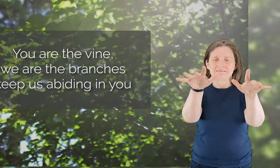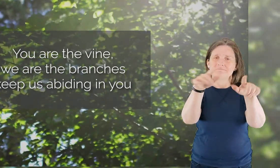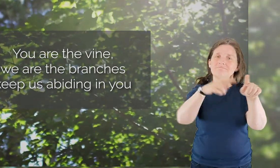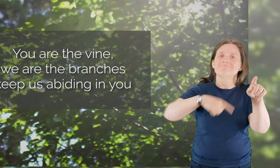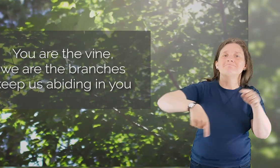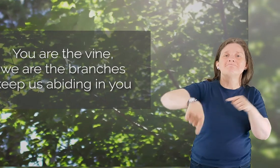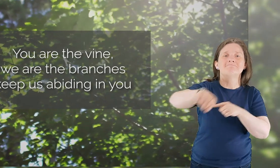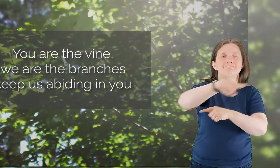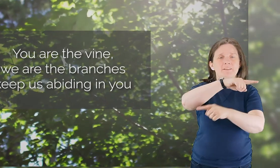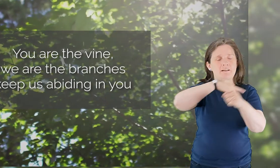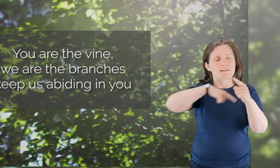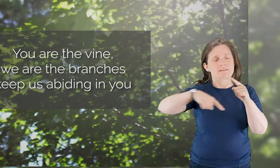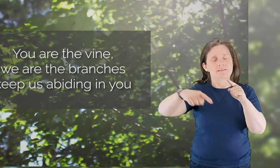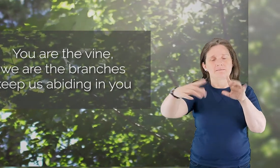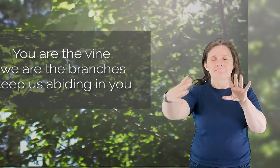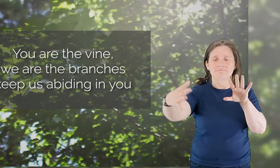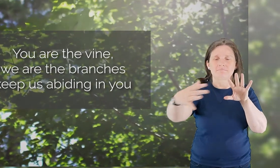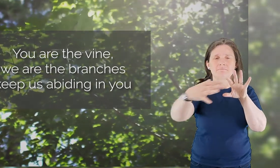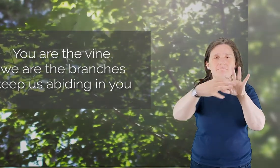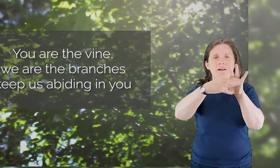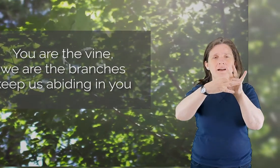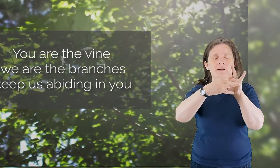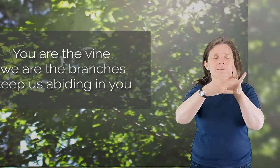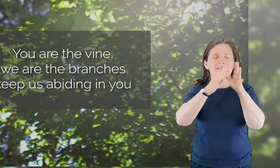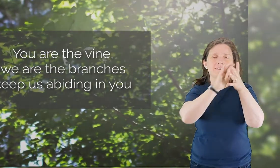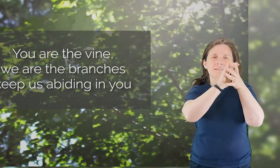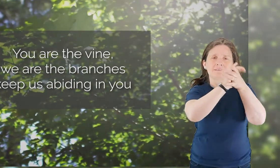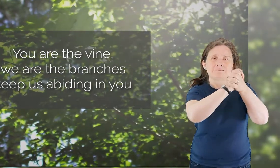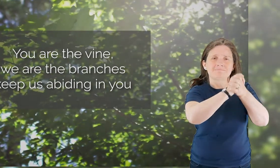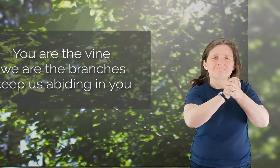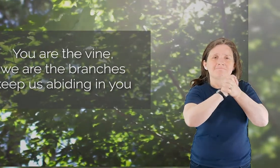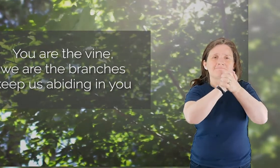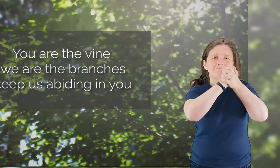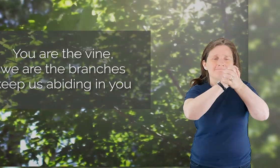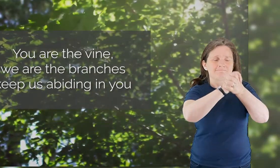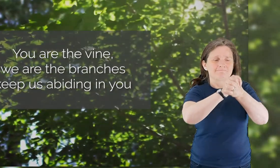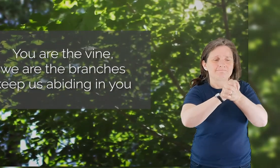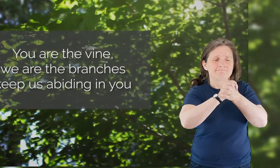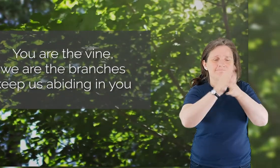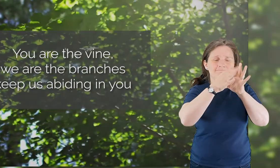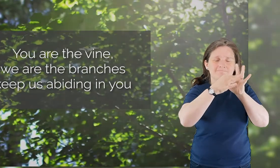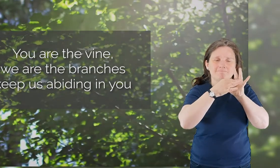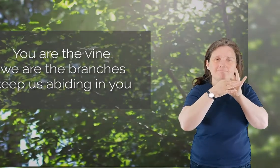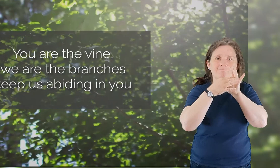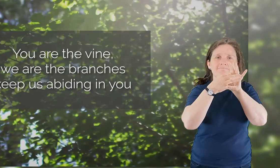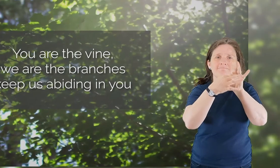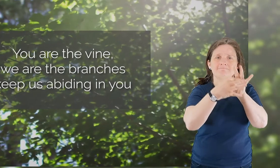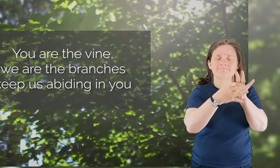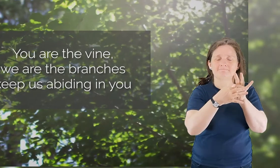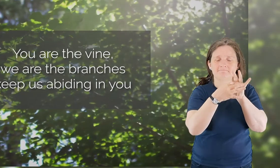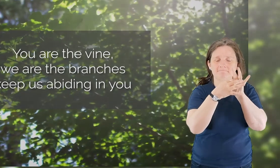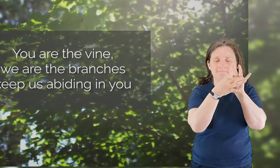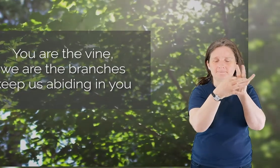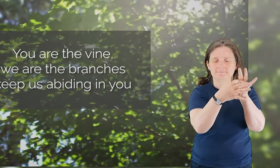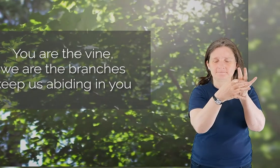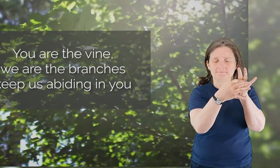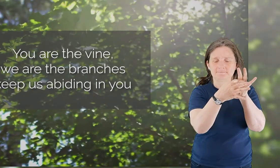branches, keep us abiding in you.